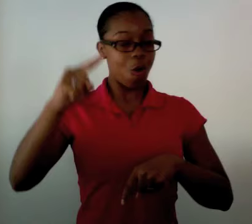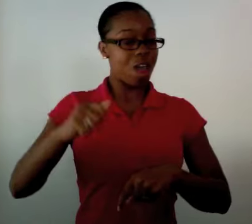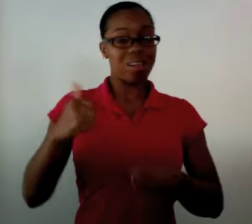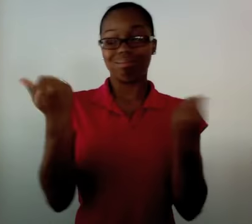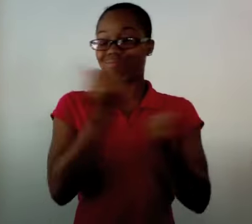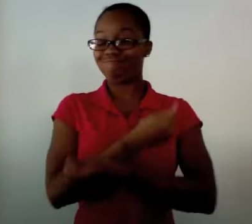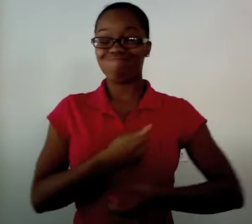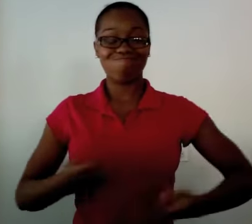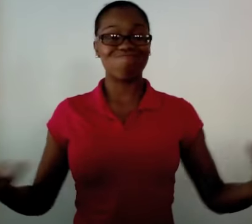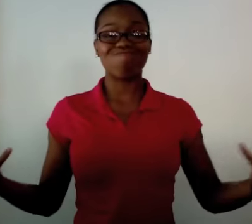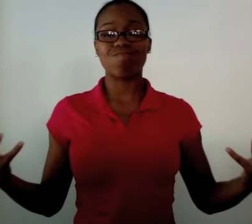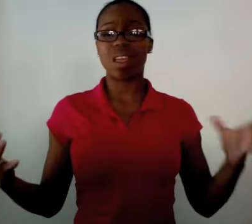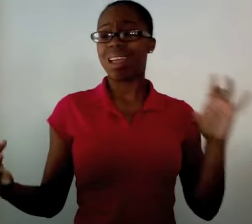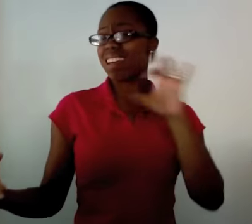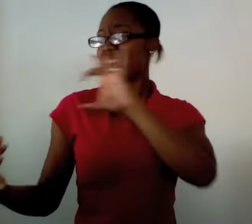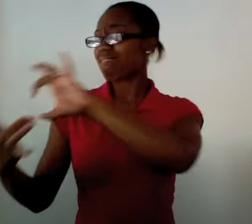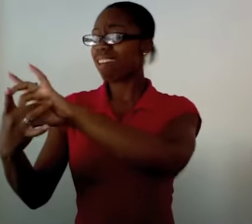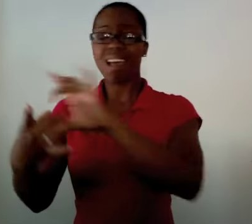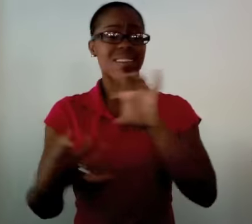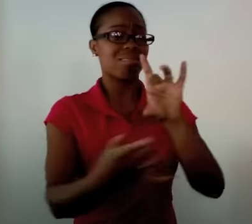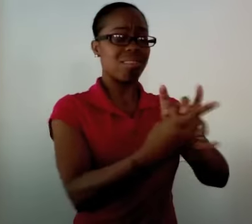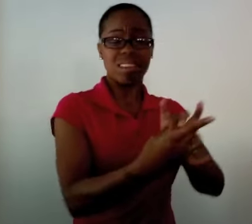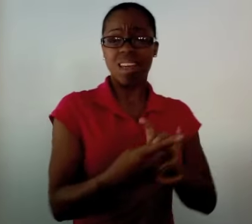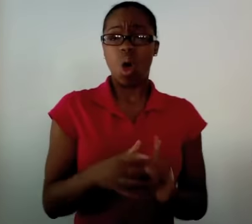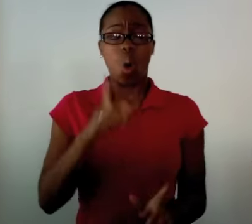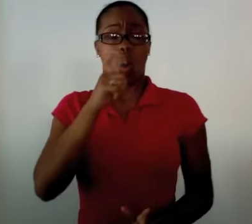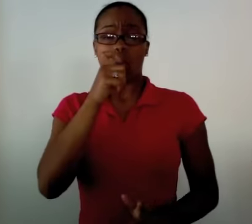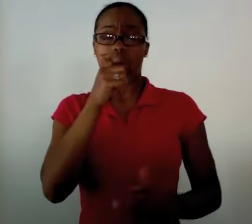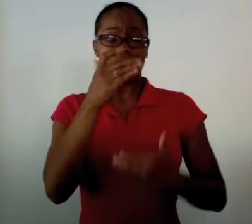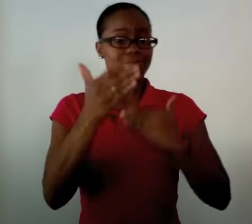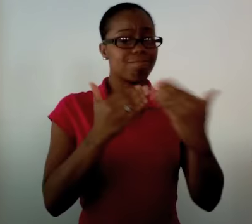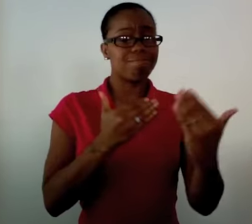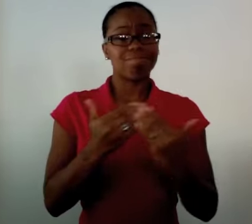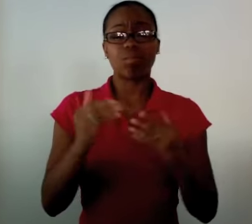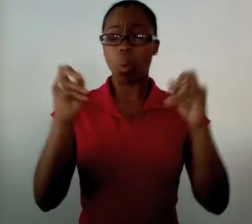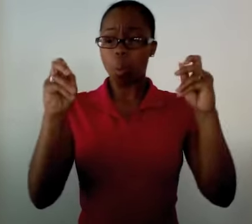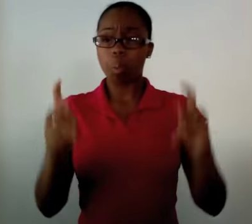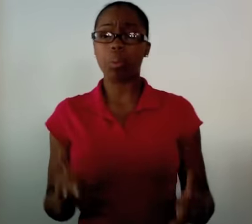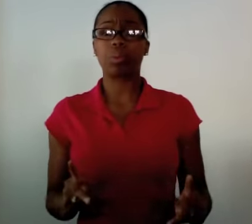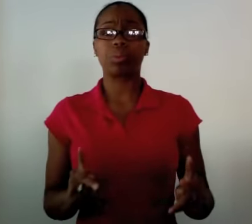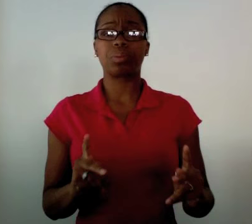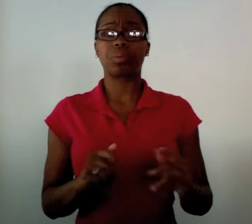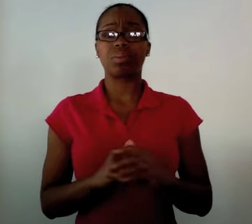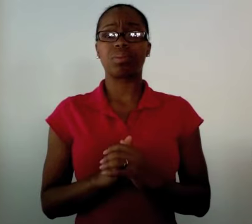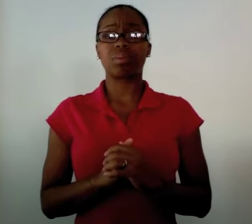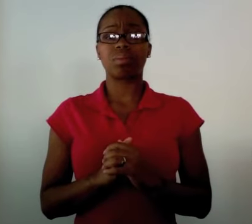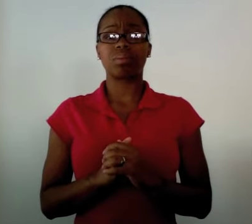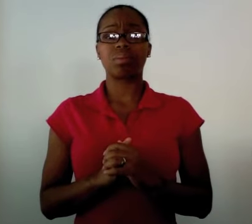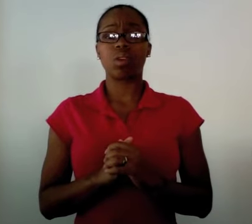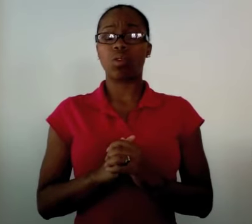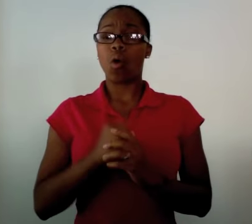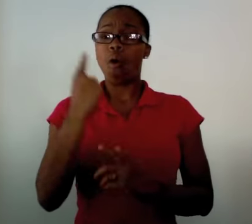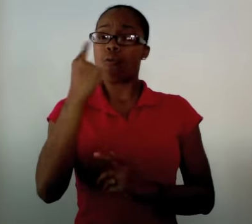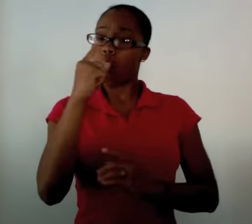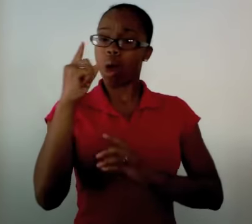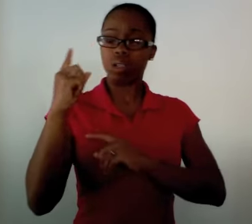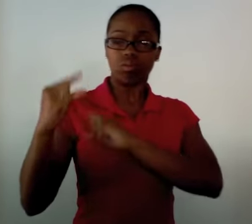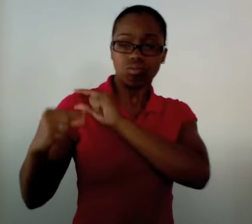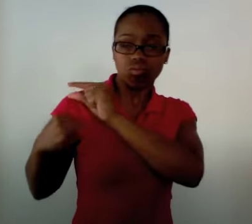connect with me, connect with each other, take this mission out, and let's get listening taught in schools and transform the world in one generation to a conscious listening world, a